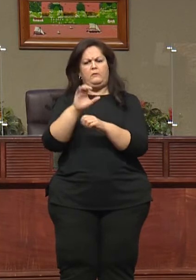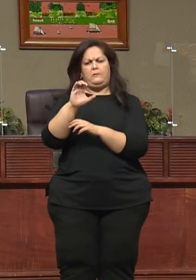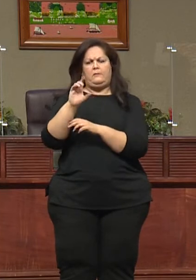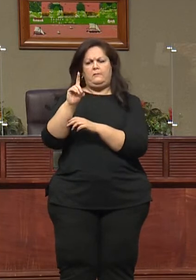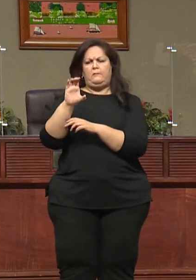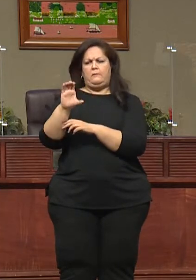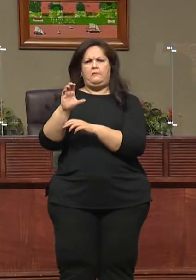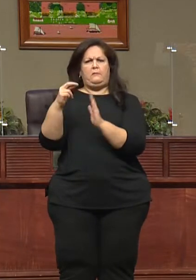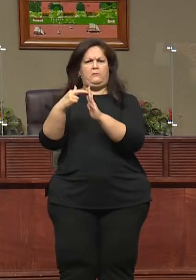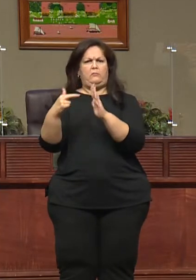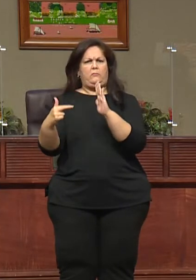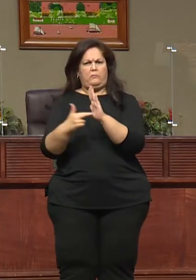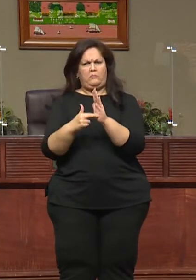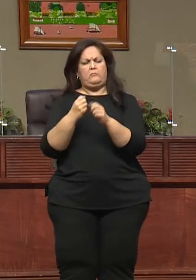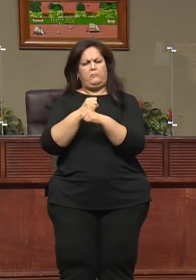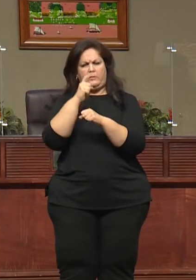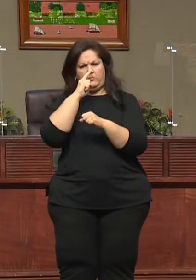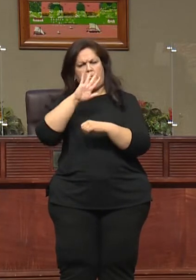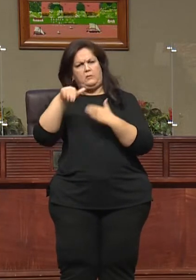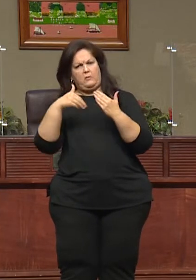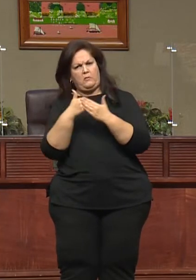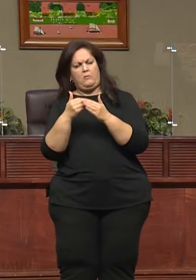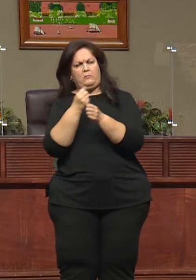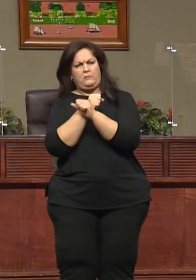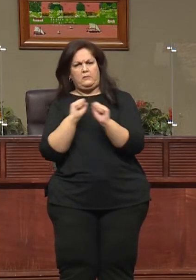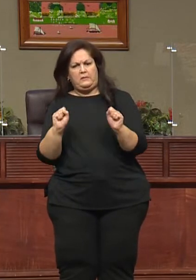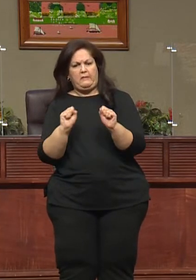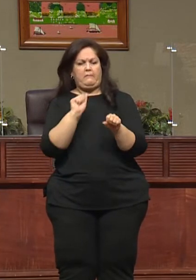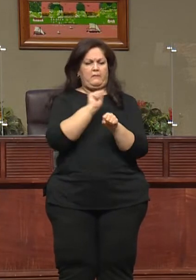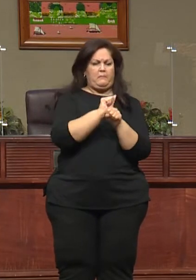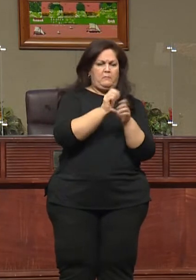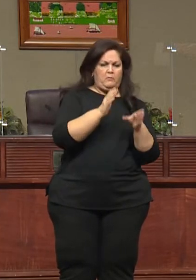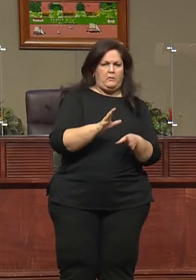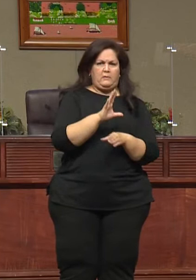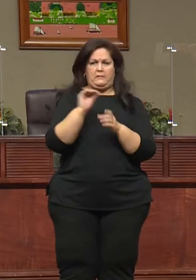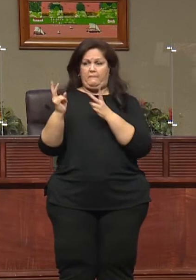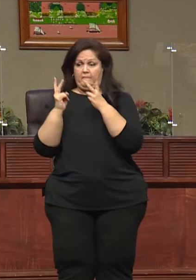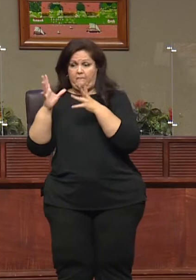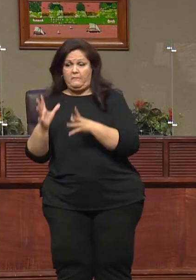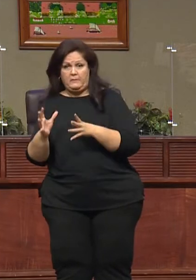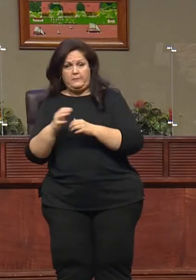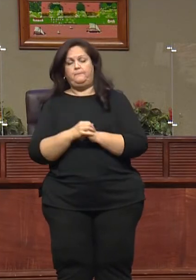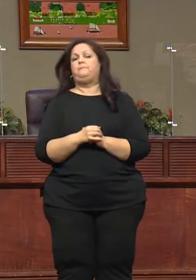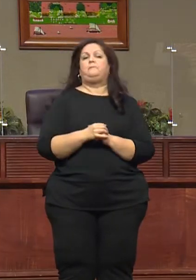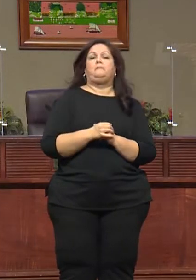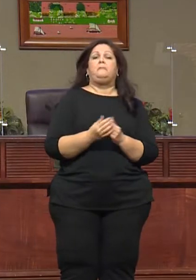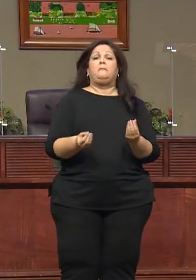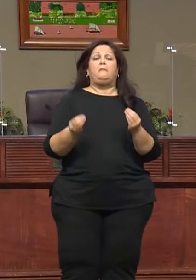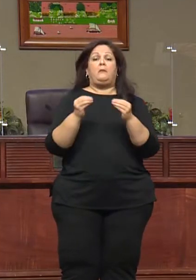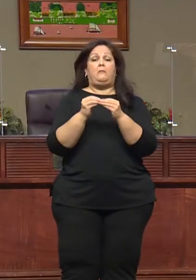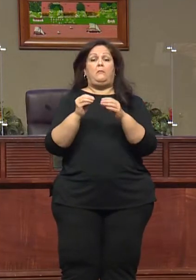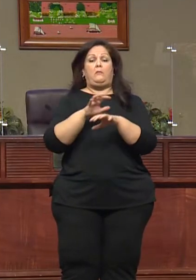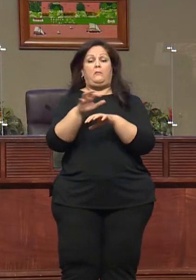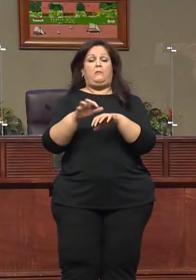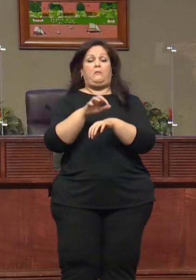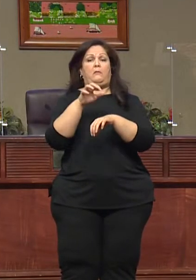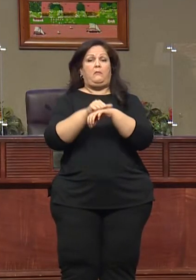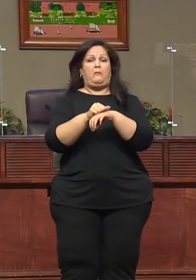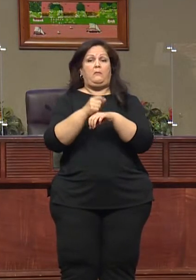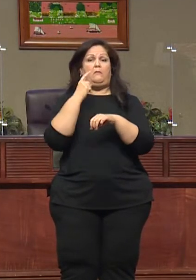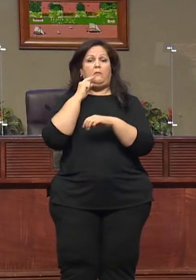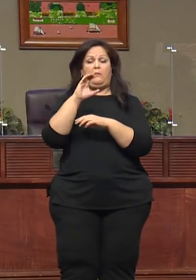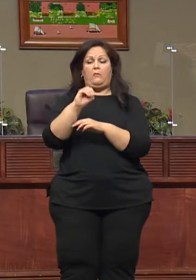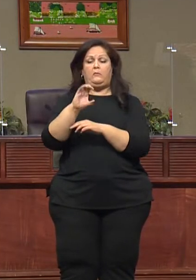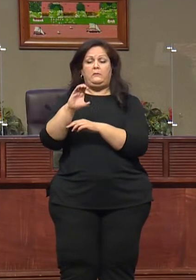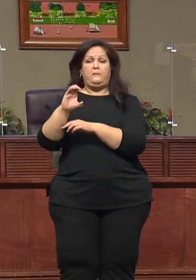keep patrons and employees safe. We plan to announce another appointment opening for the Orange County